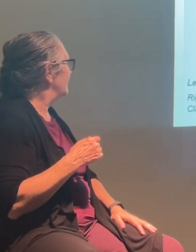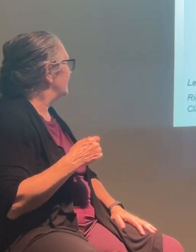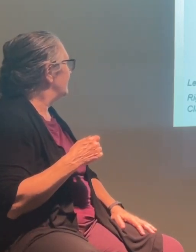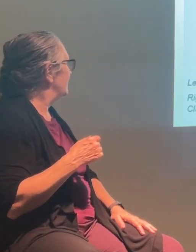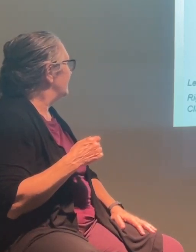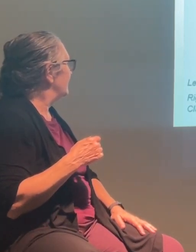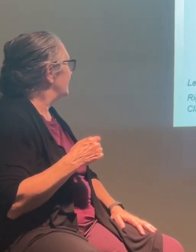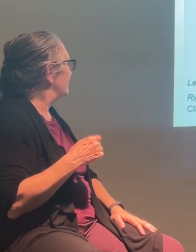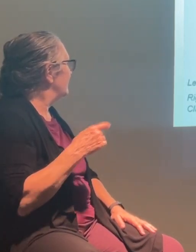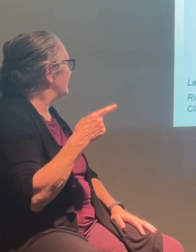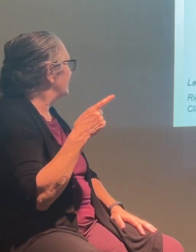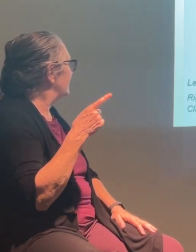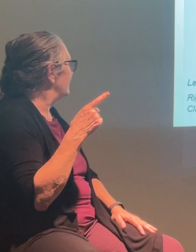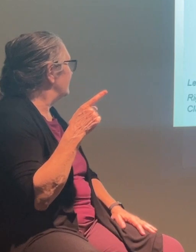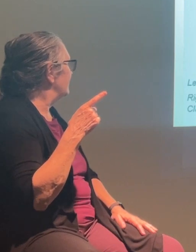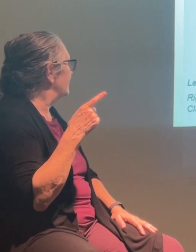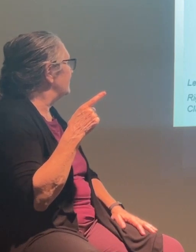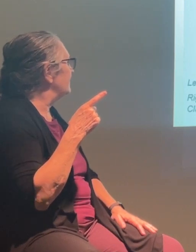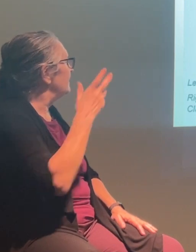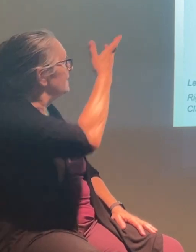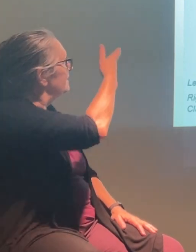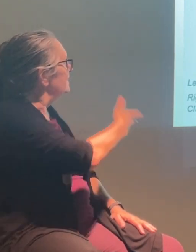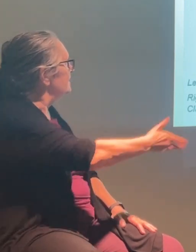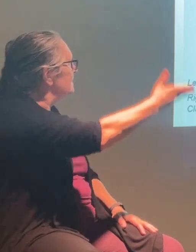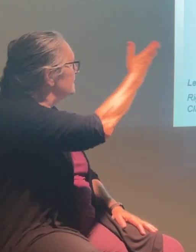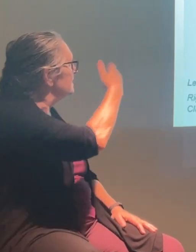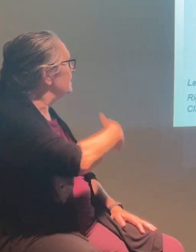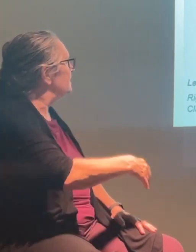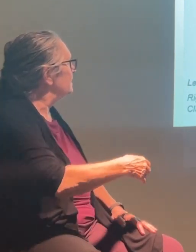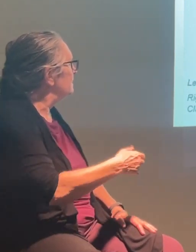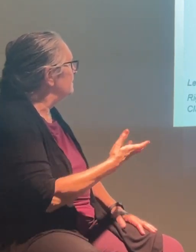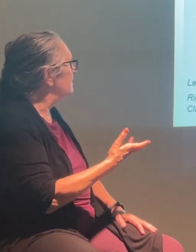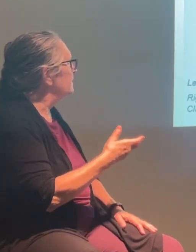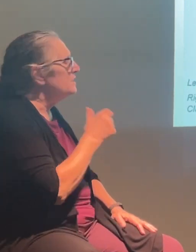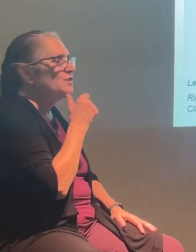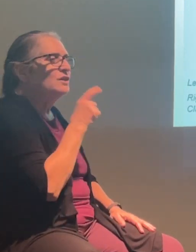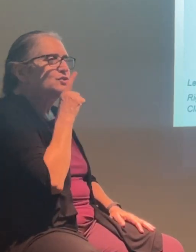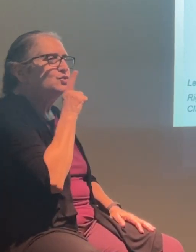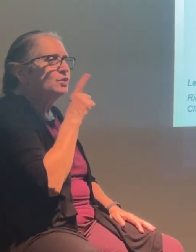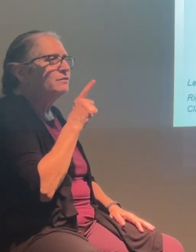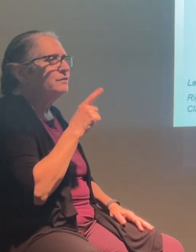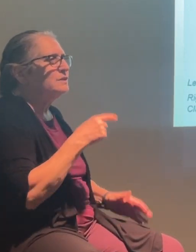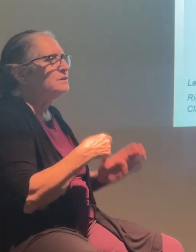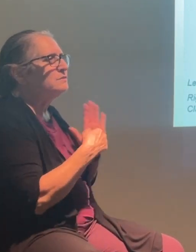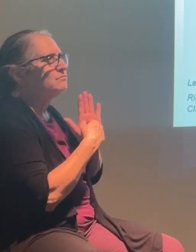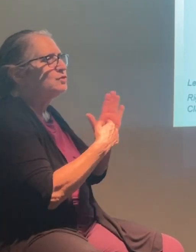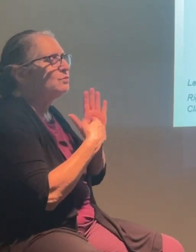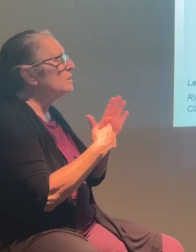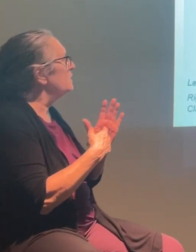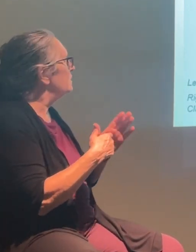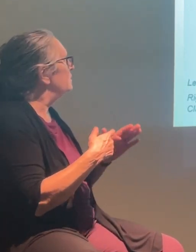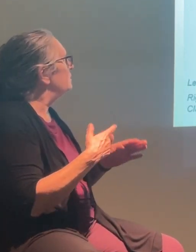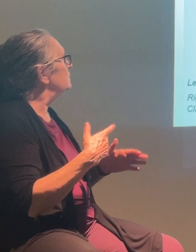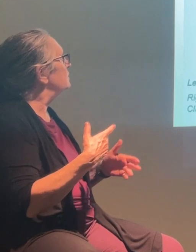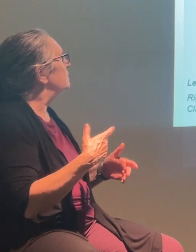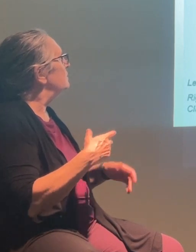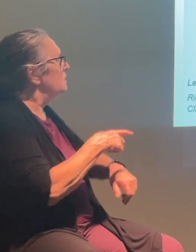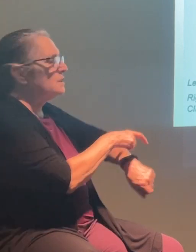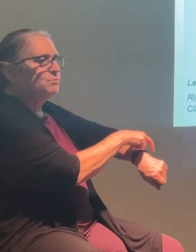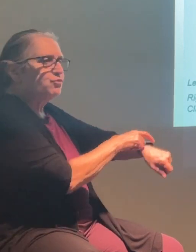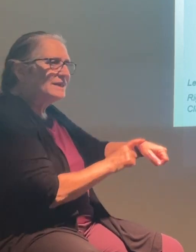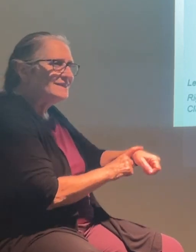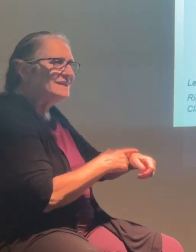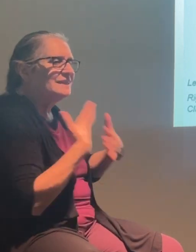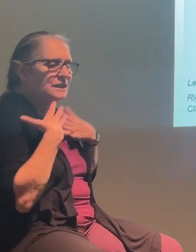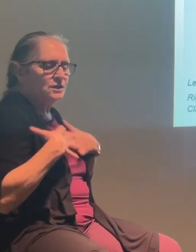beautiful clothes. And I mean, as you can see, like you're not sure if he's promoting the dress, the bracelet, or the shoe. You have a little